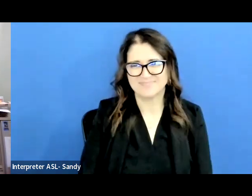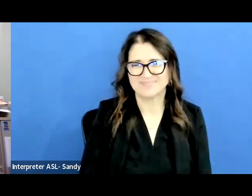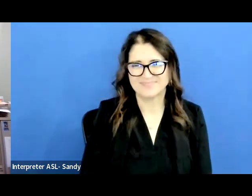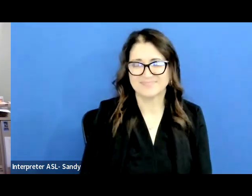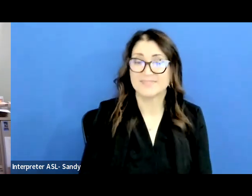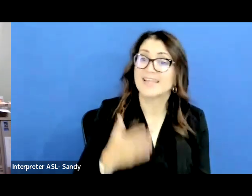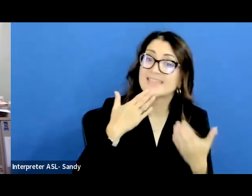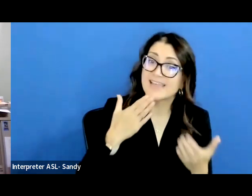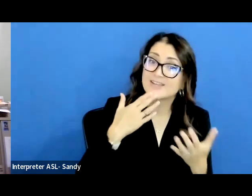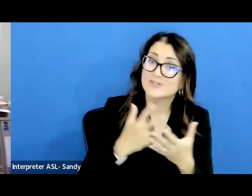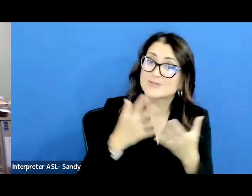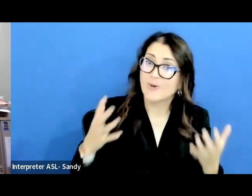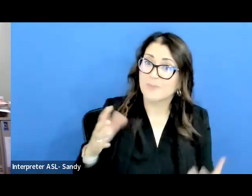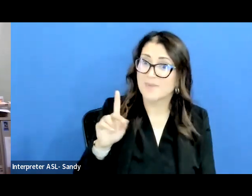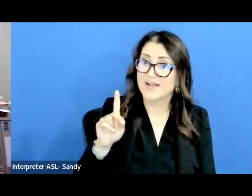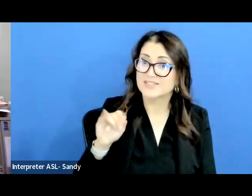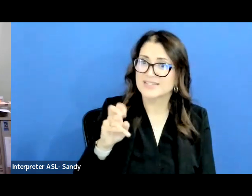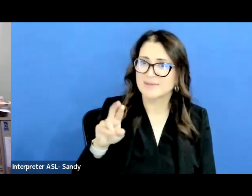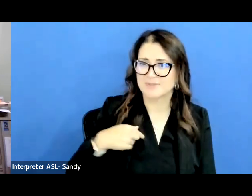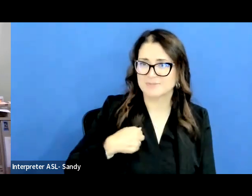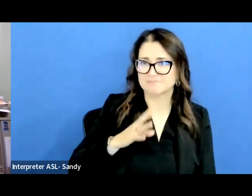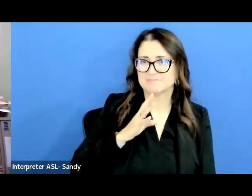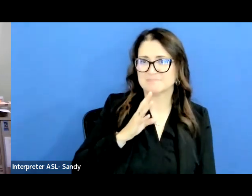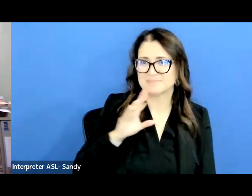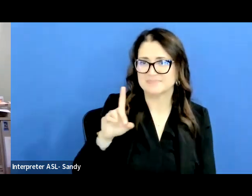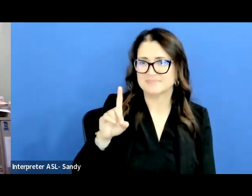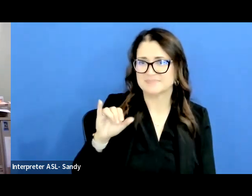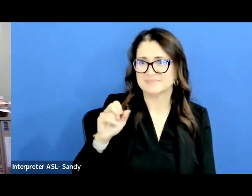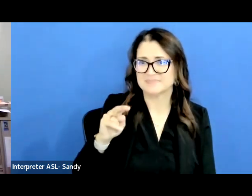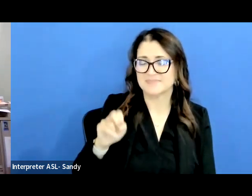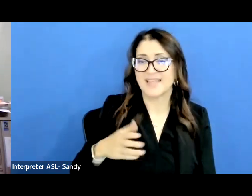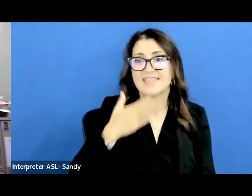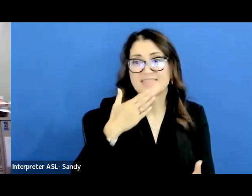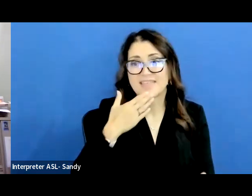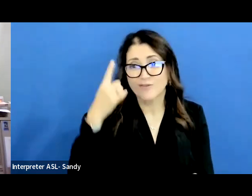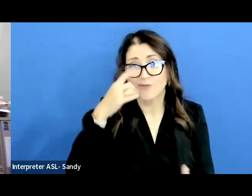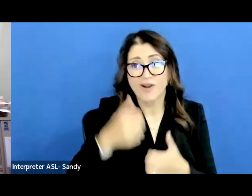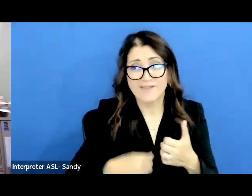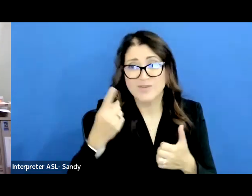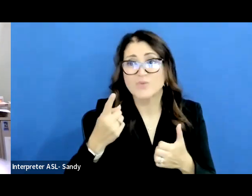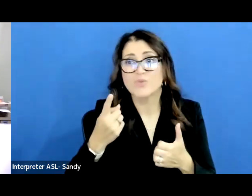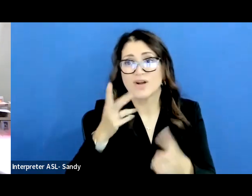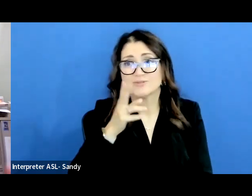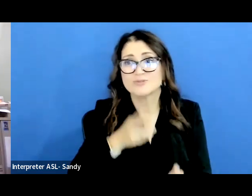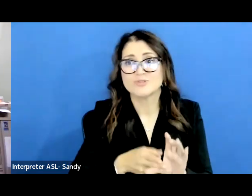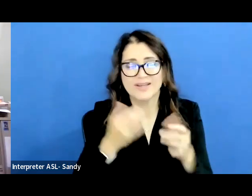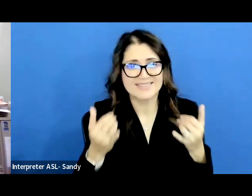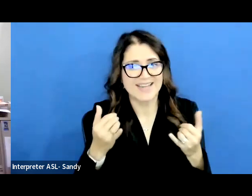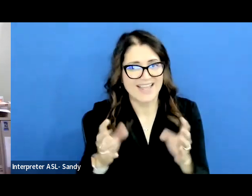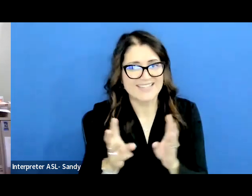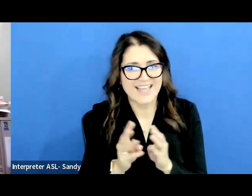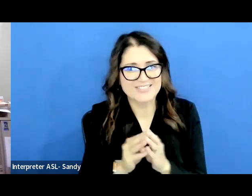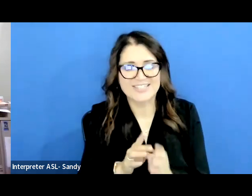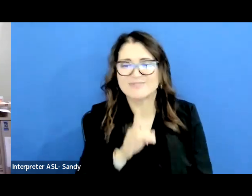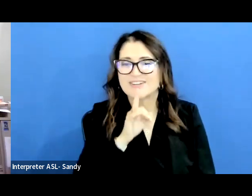Thank you so much, Kimber. This is Diane. And thank you to everyone who's attended today's session. We've